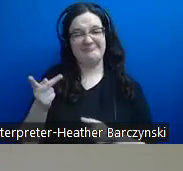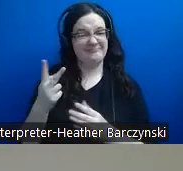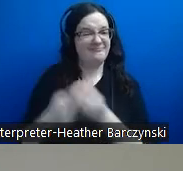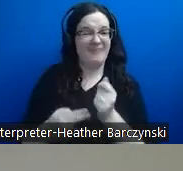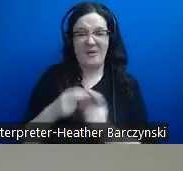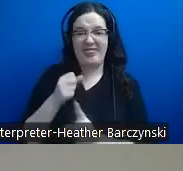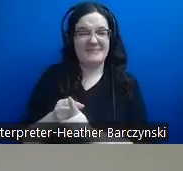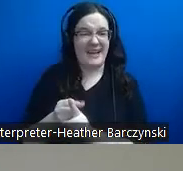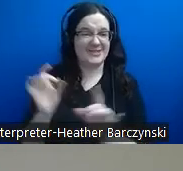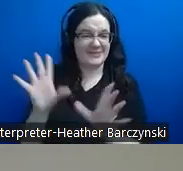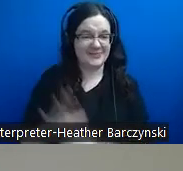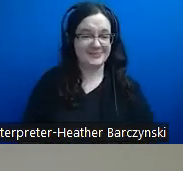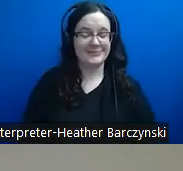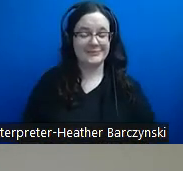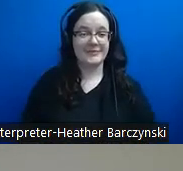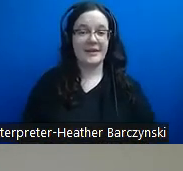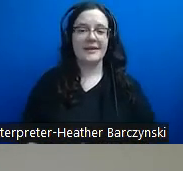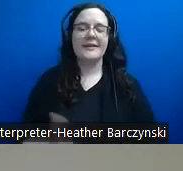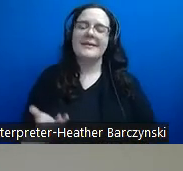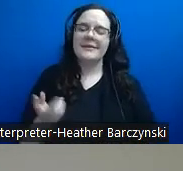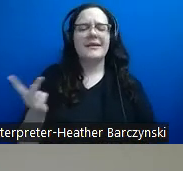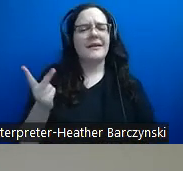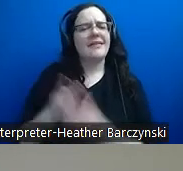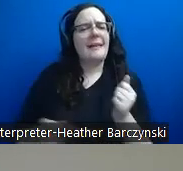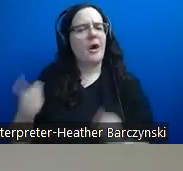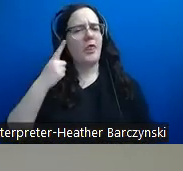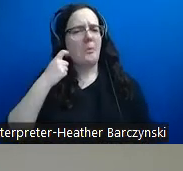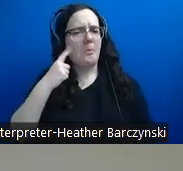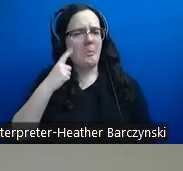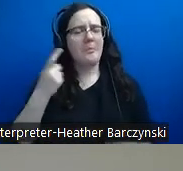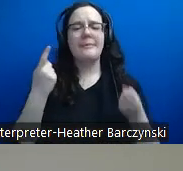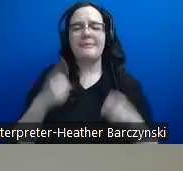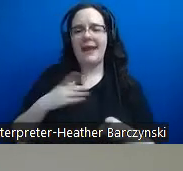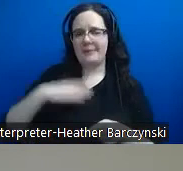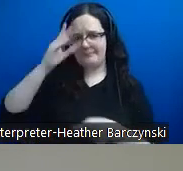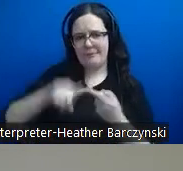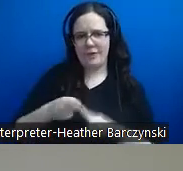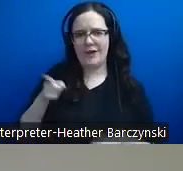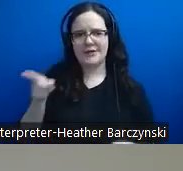significantly. My mom, they both had an idea, but my boyfriend, he